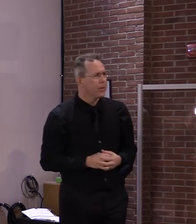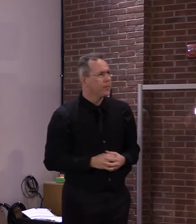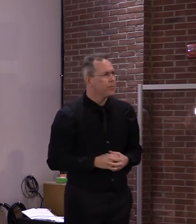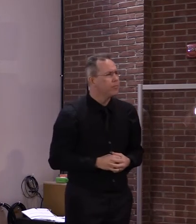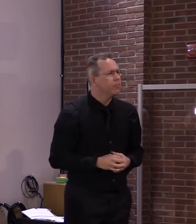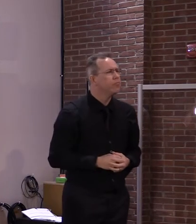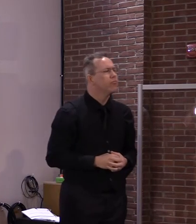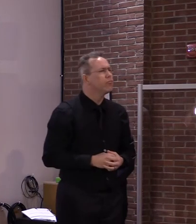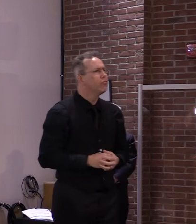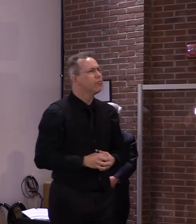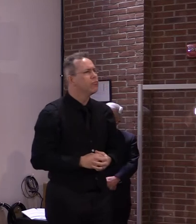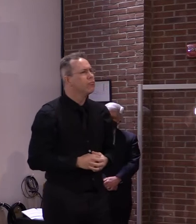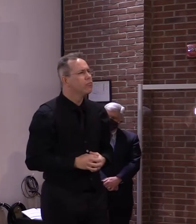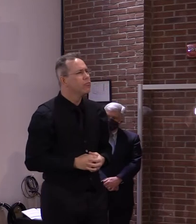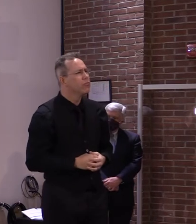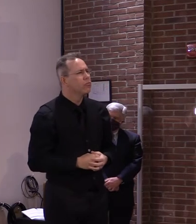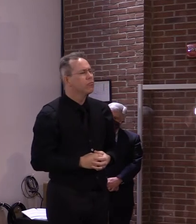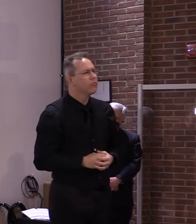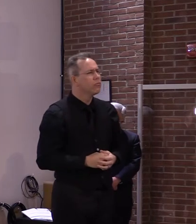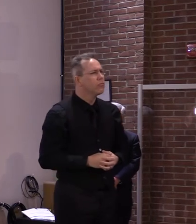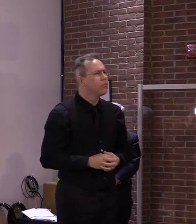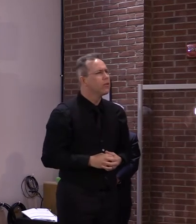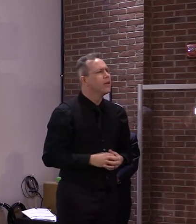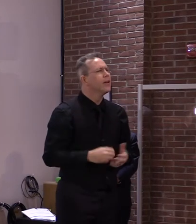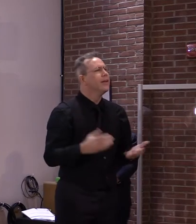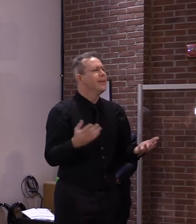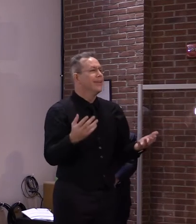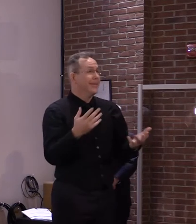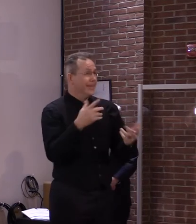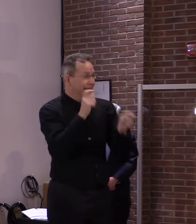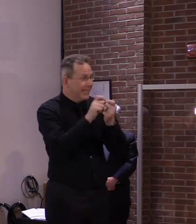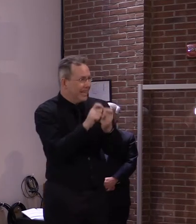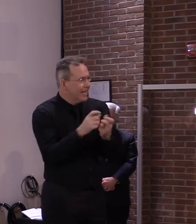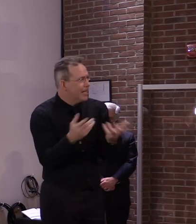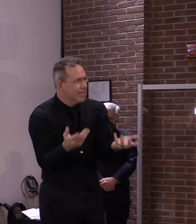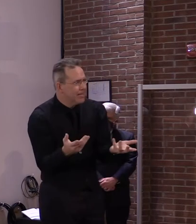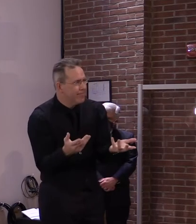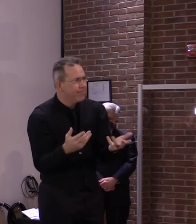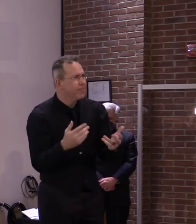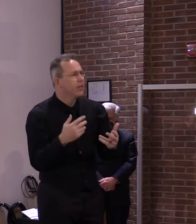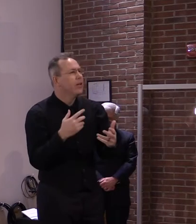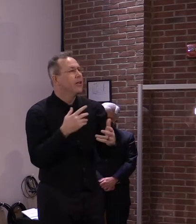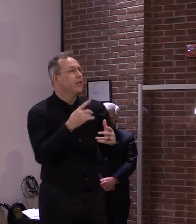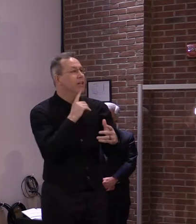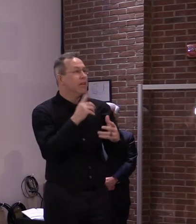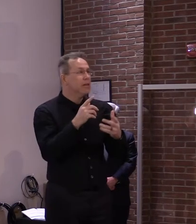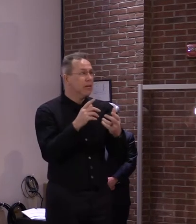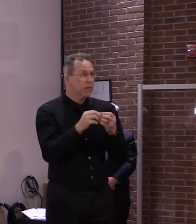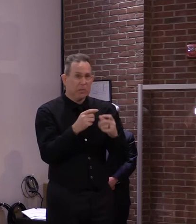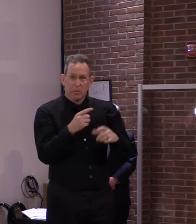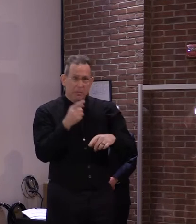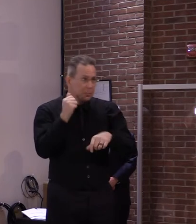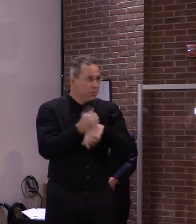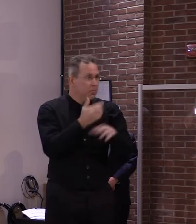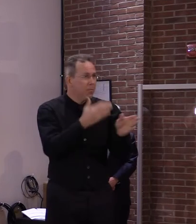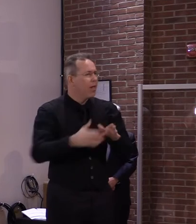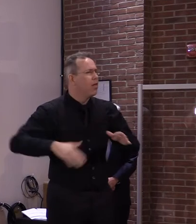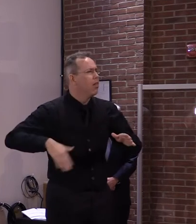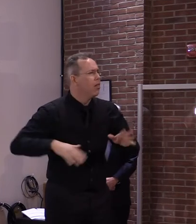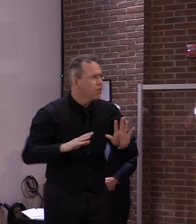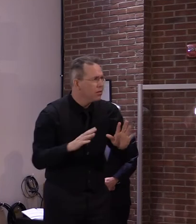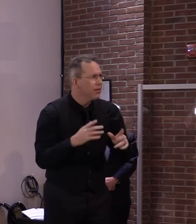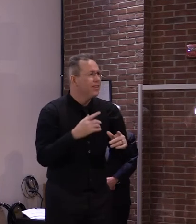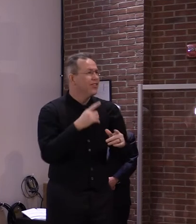time as you know within 48 hours we implemented a plan we put you know i think about it in three